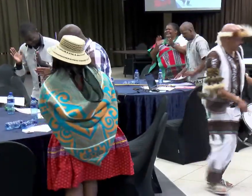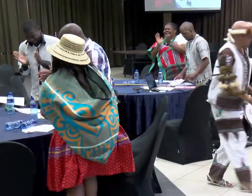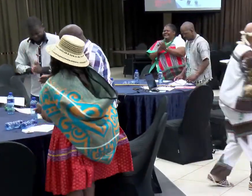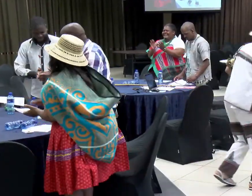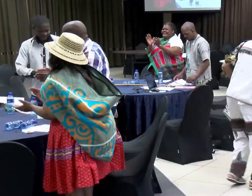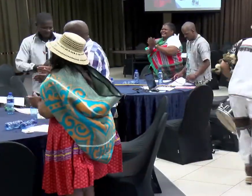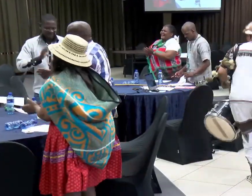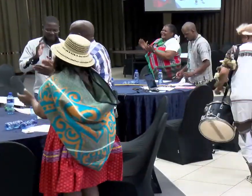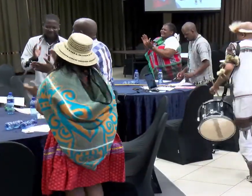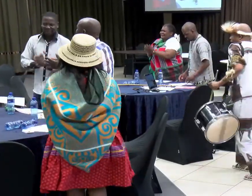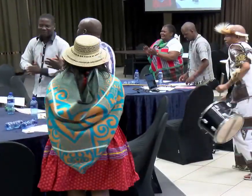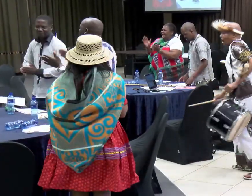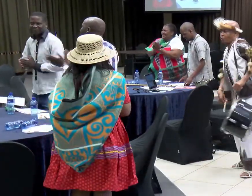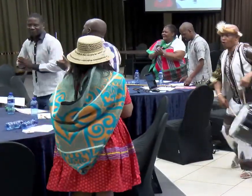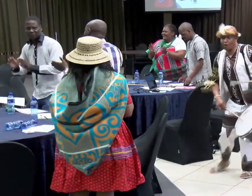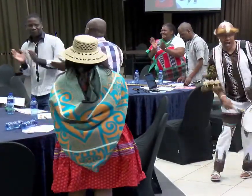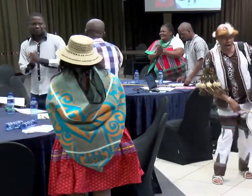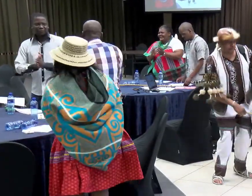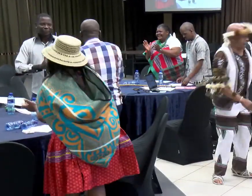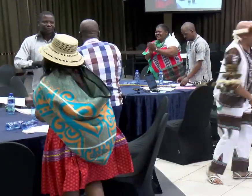Sena Marena